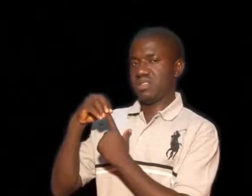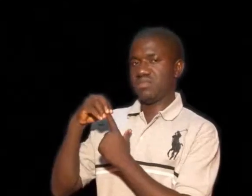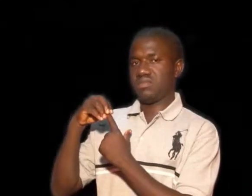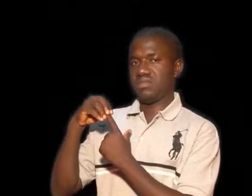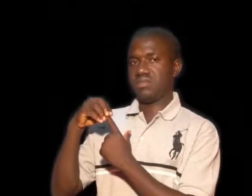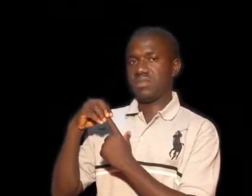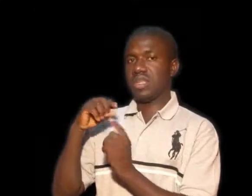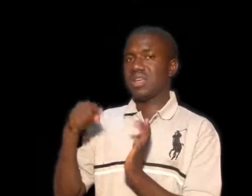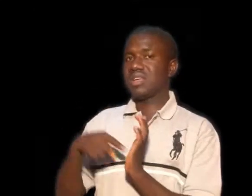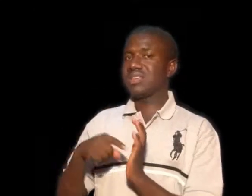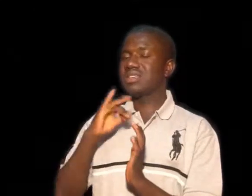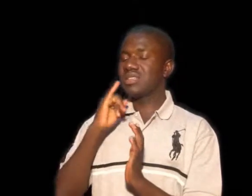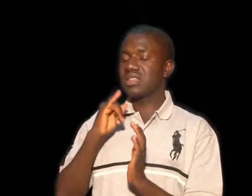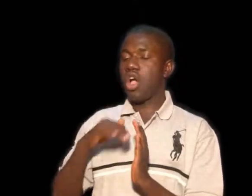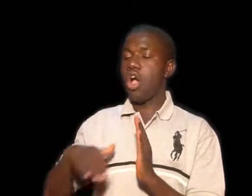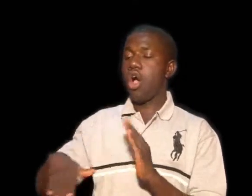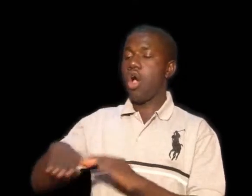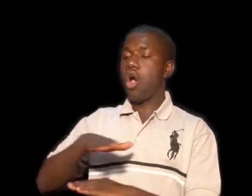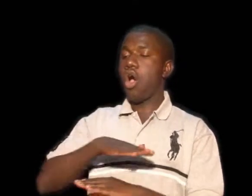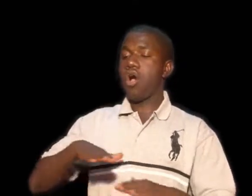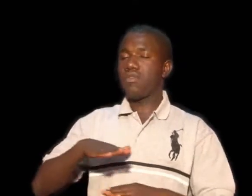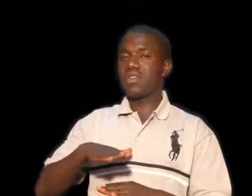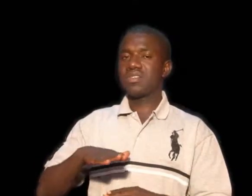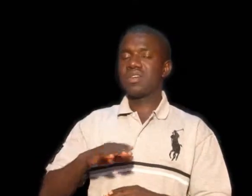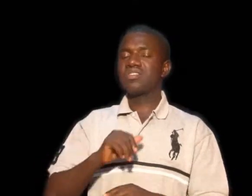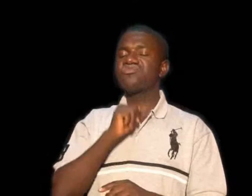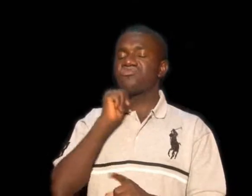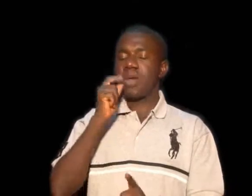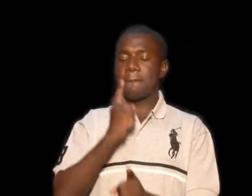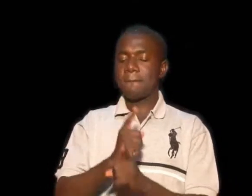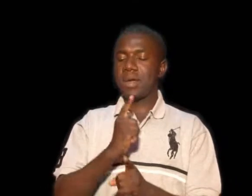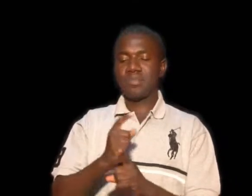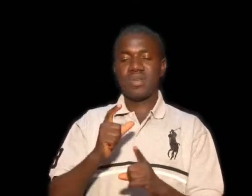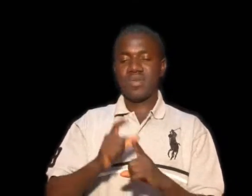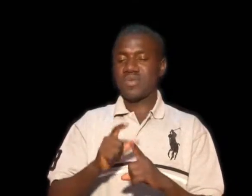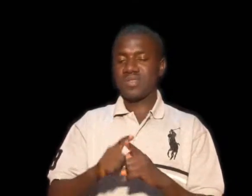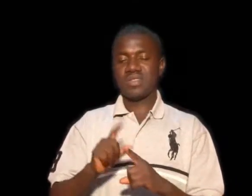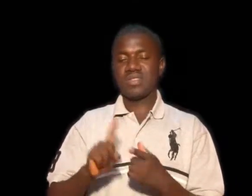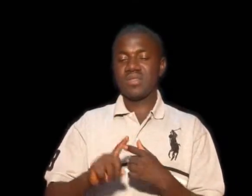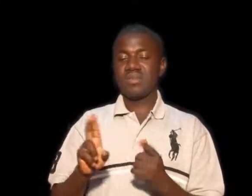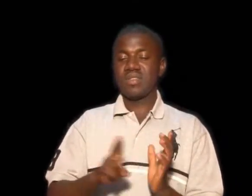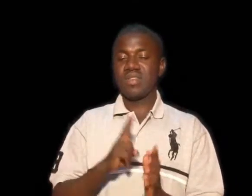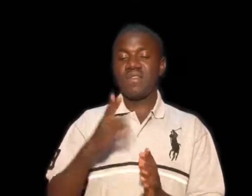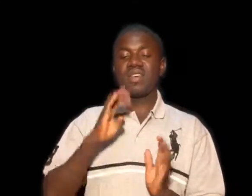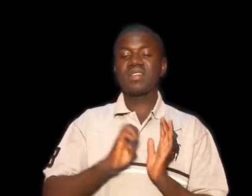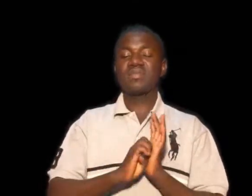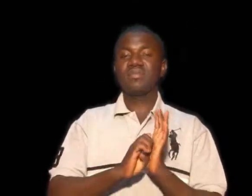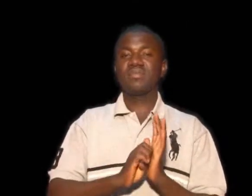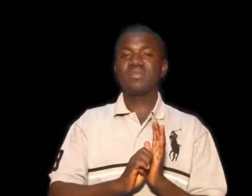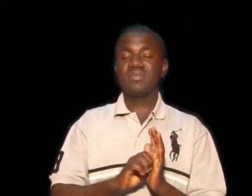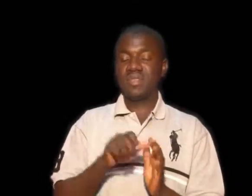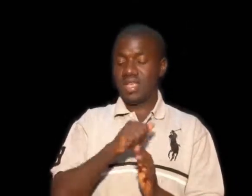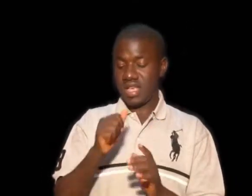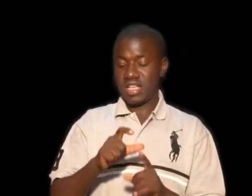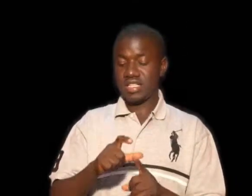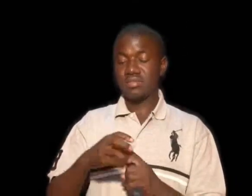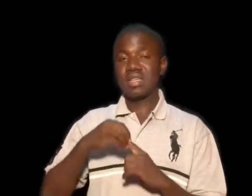Avoid. Special. This is an over and often inappropriately used term. For